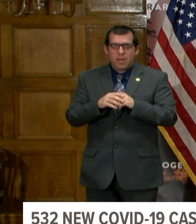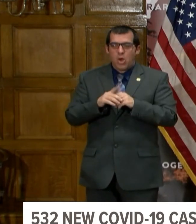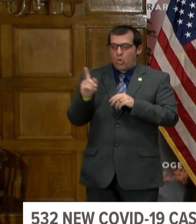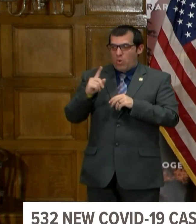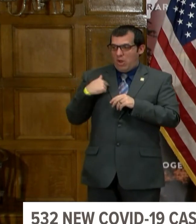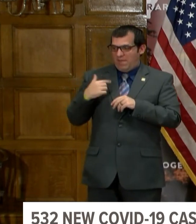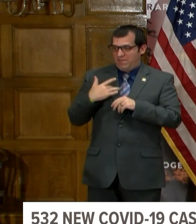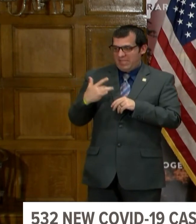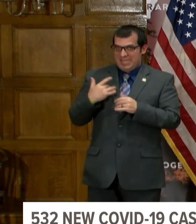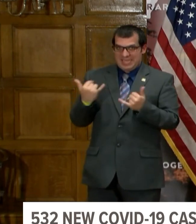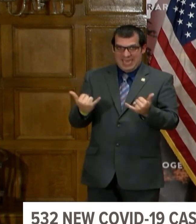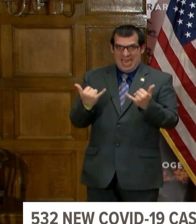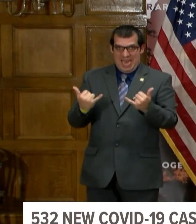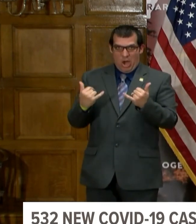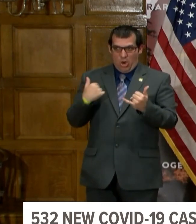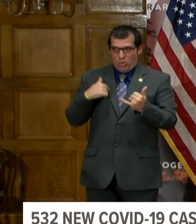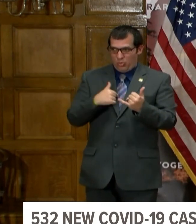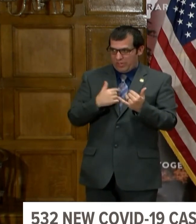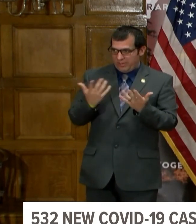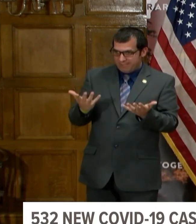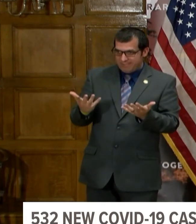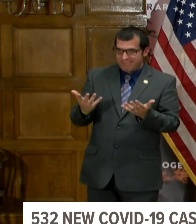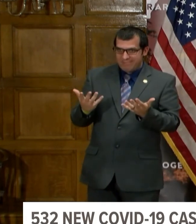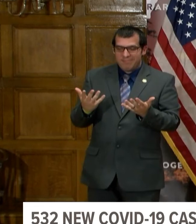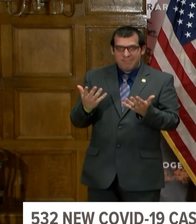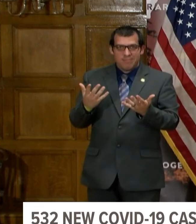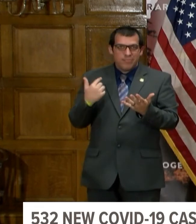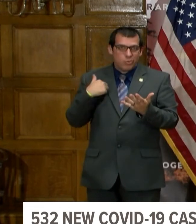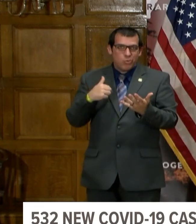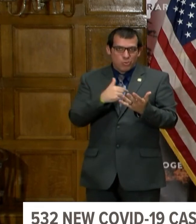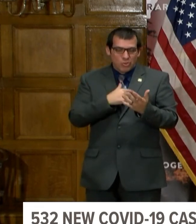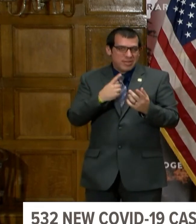right now, we have been successful in